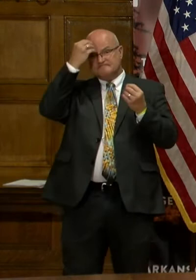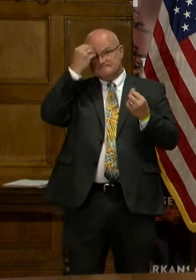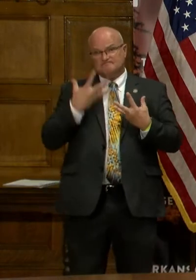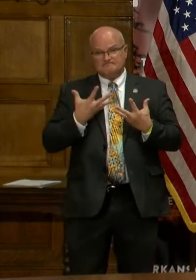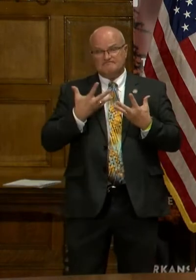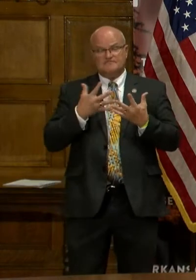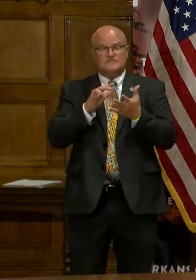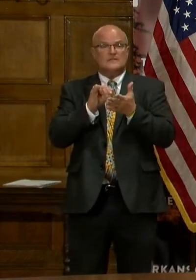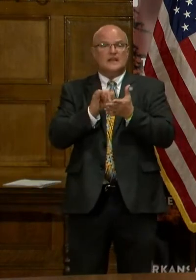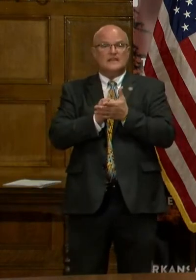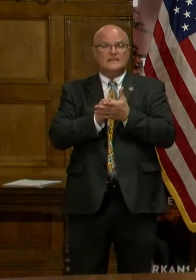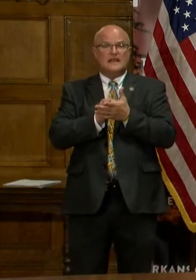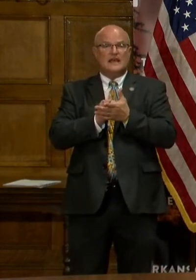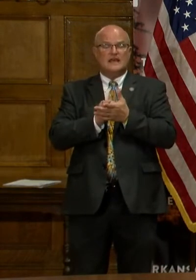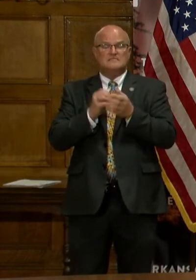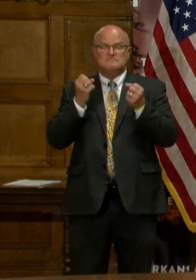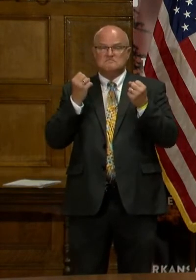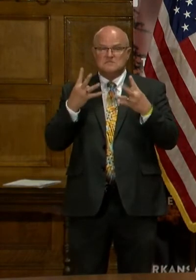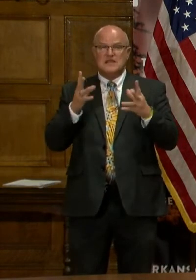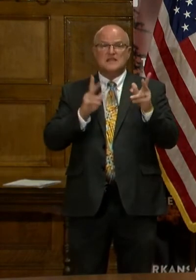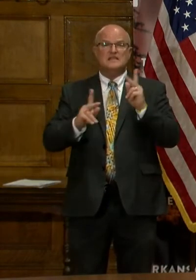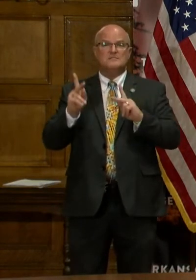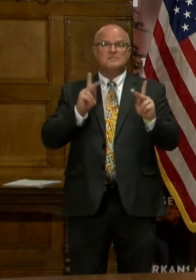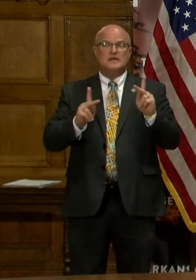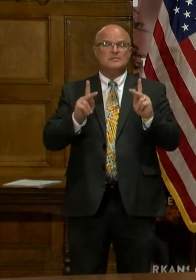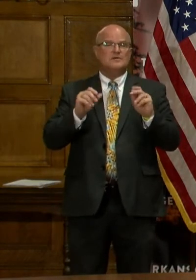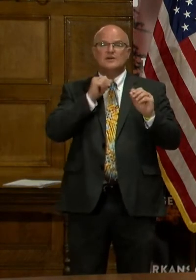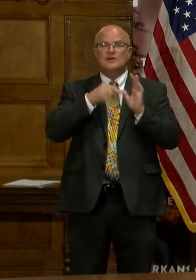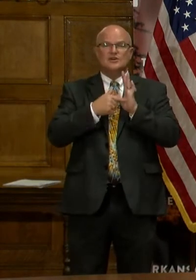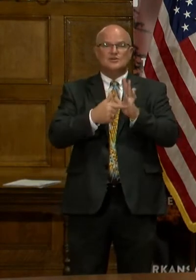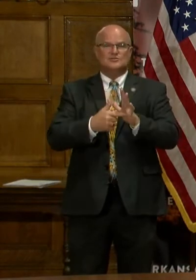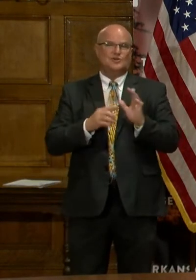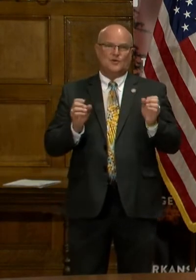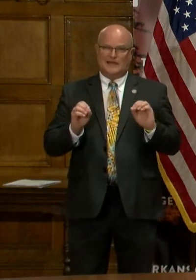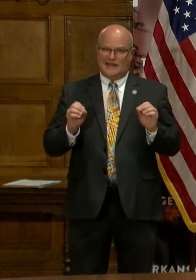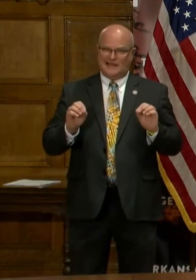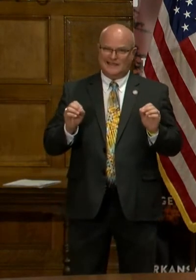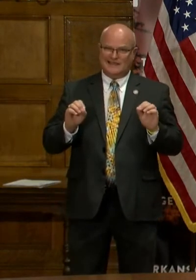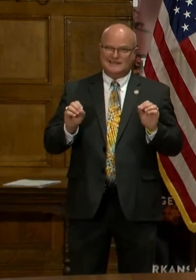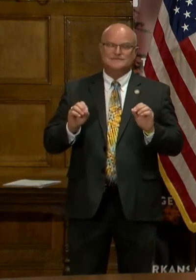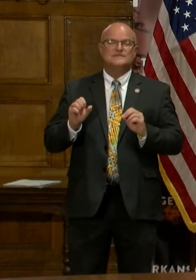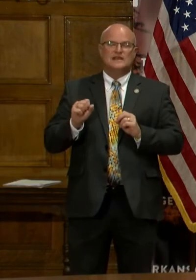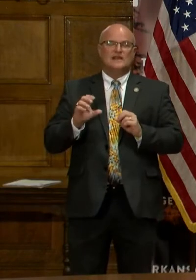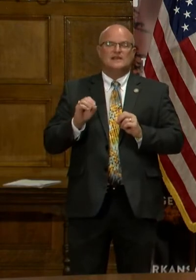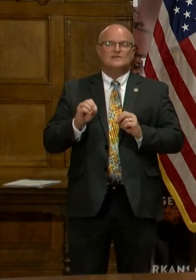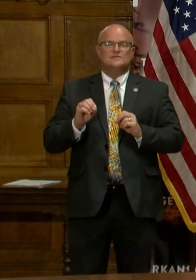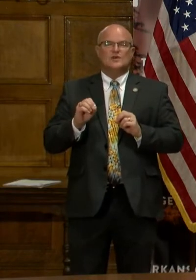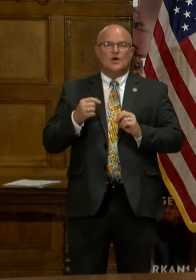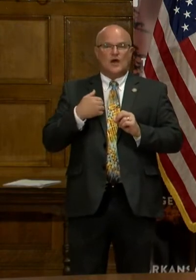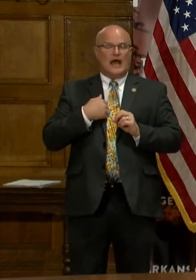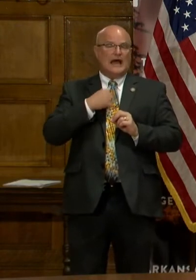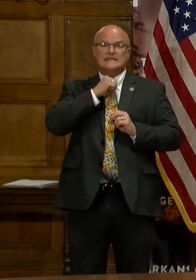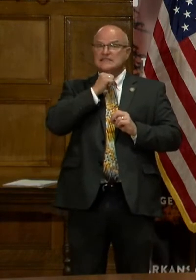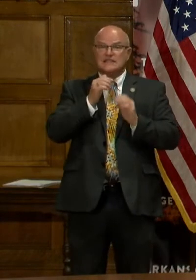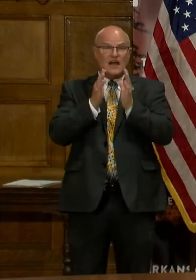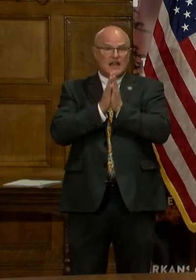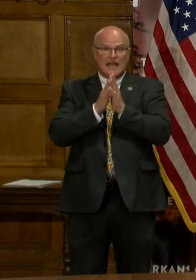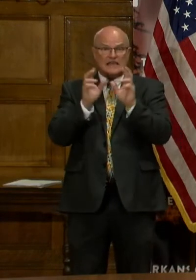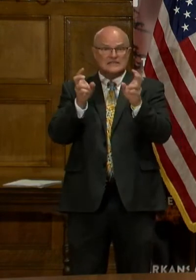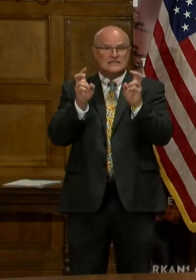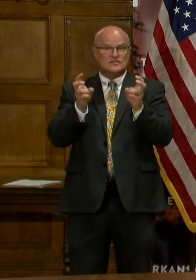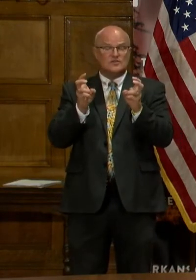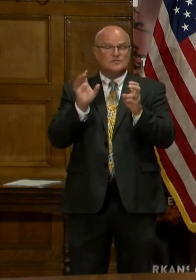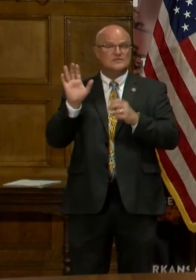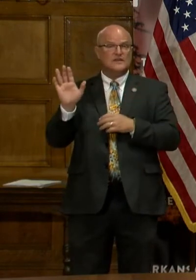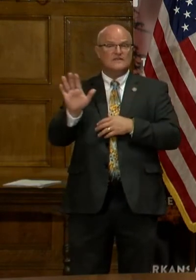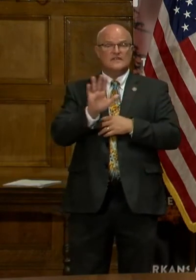indicated that the vast majority are asymptomatic, and I did not ask in terms